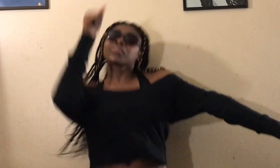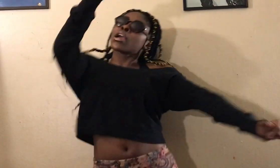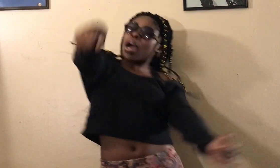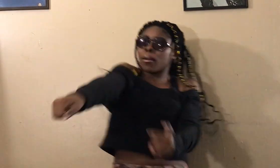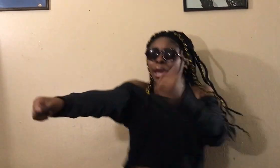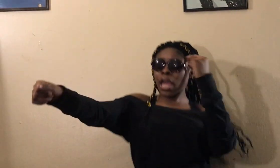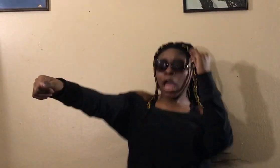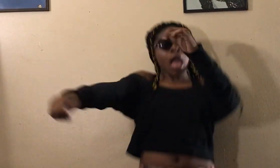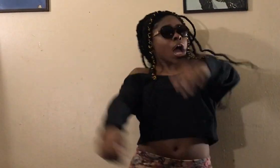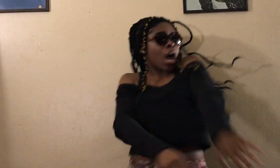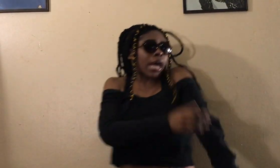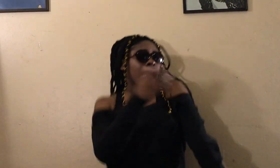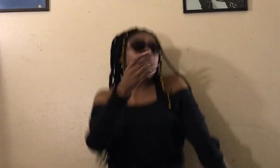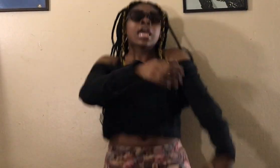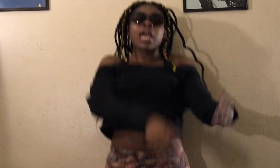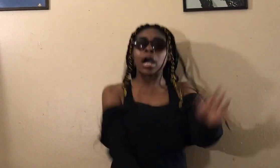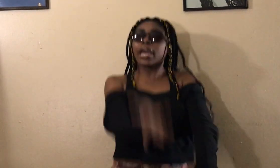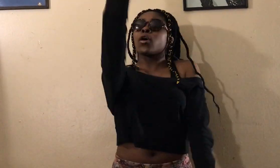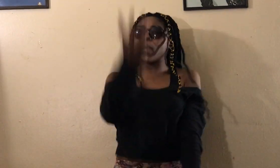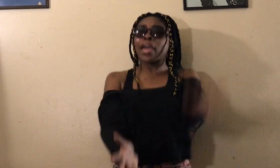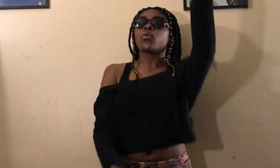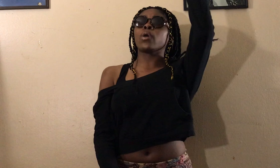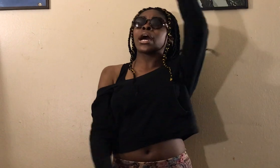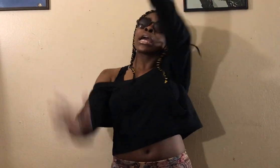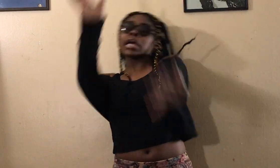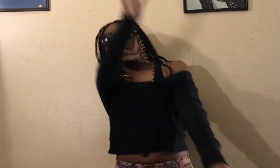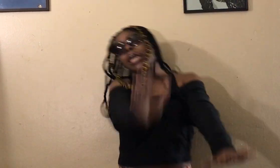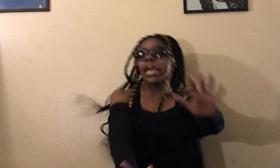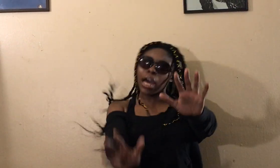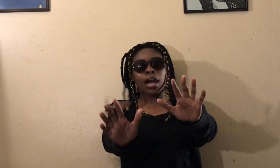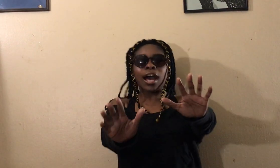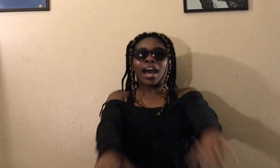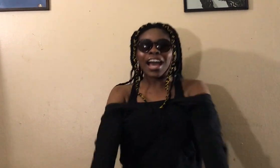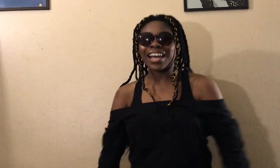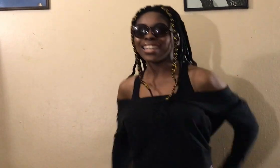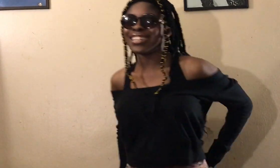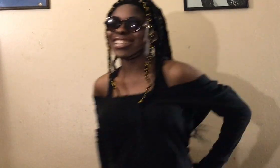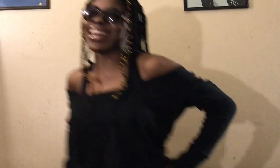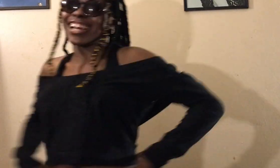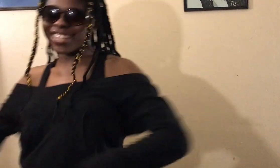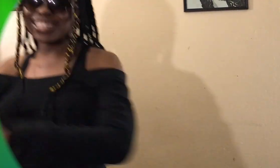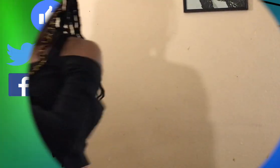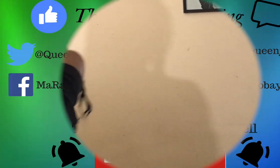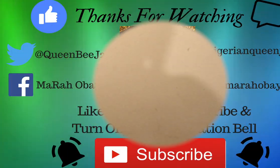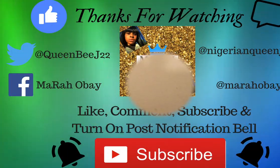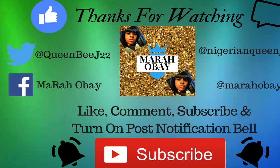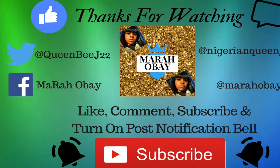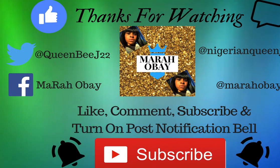Mariah, okay, wait, what, yeah, ha.